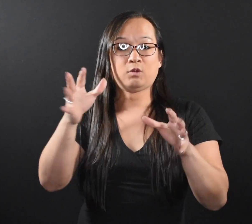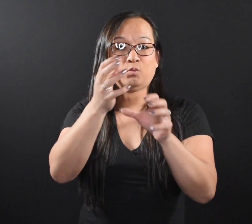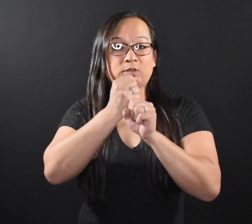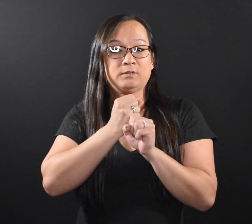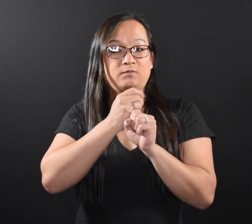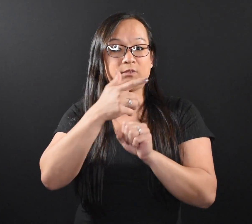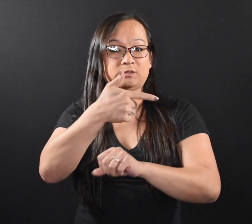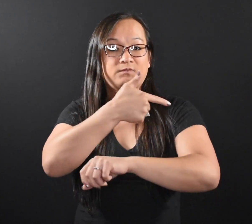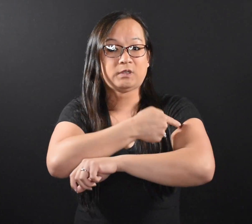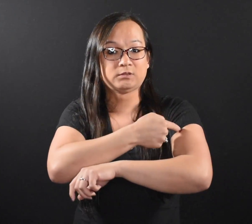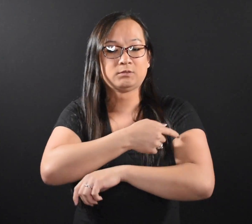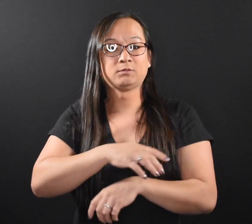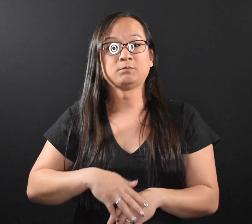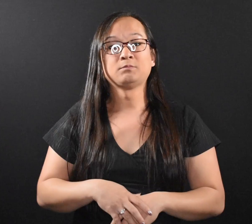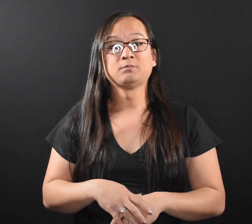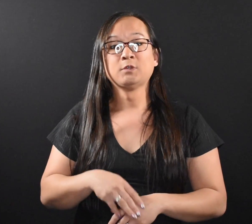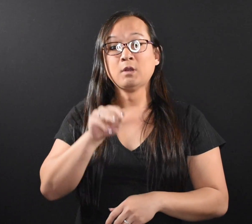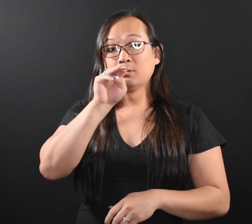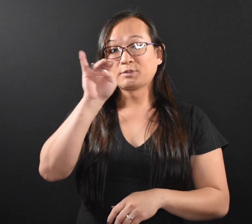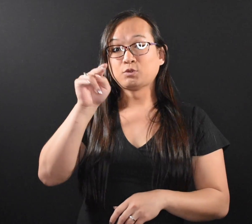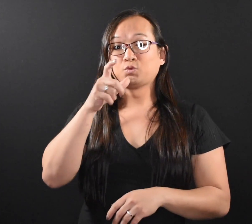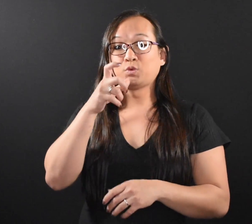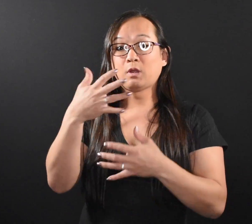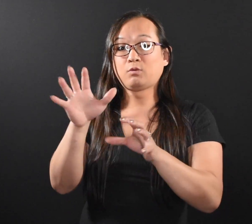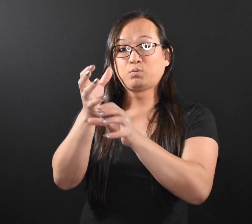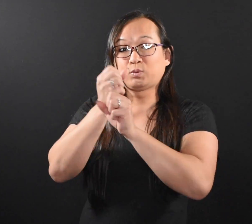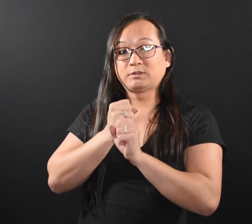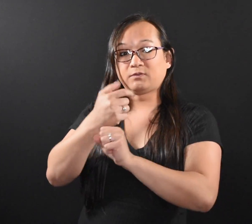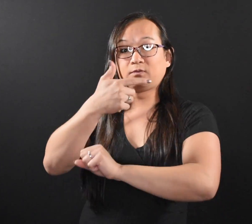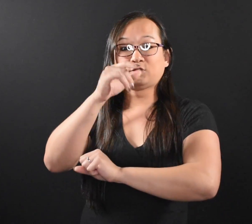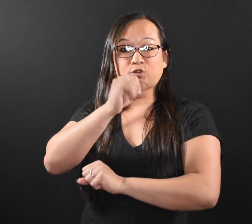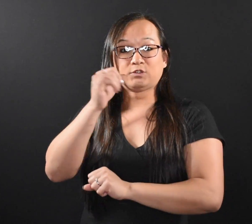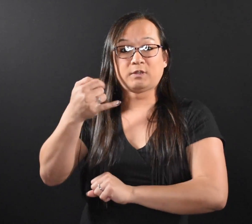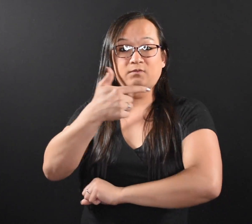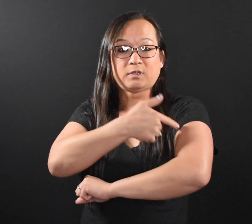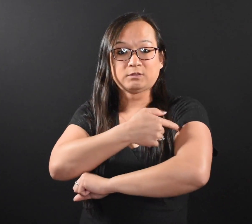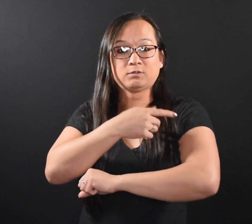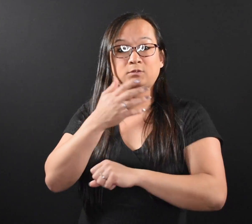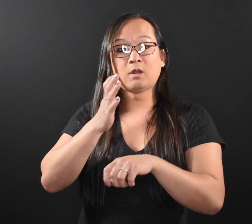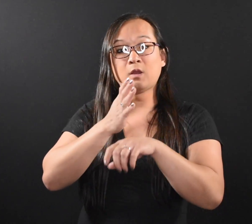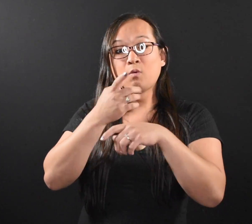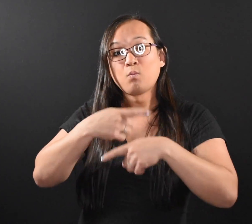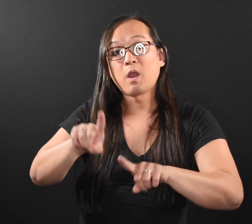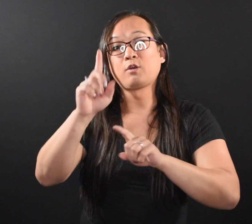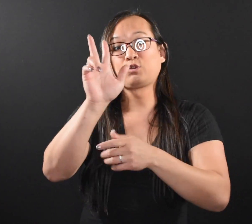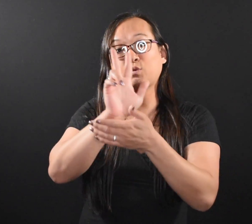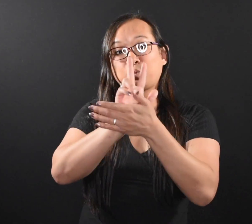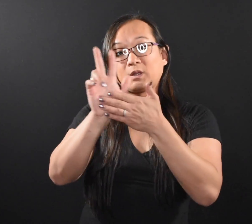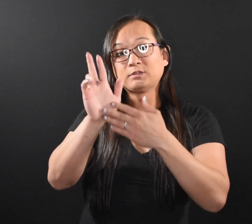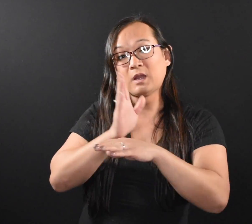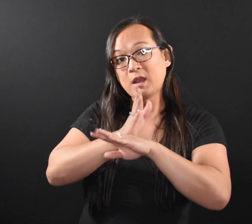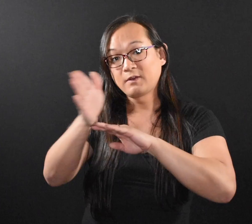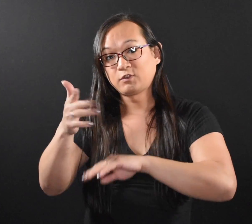184,000 Minnesotans who have received this vaccine, Minnesotans who received the Johnson & Johnson vaccine who develop